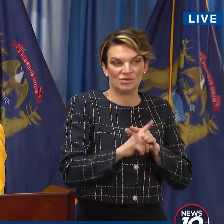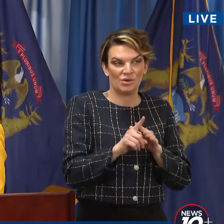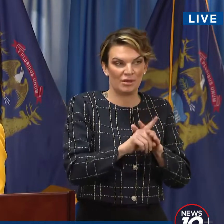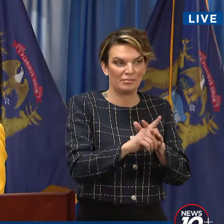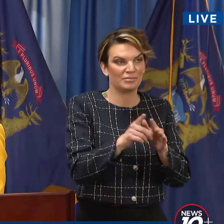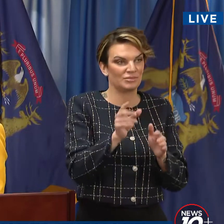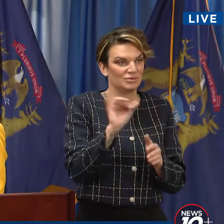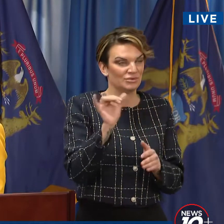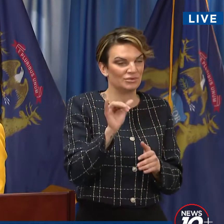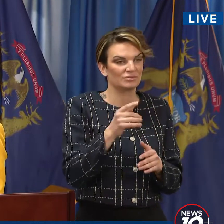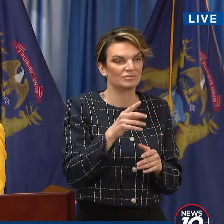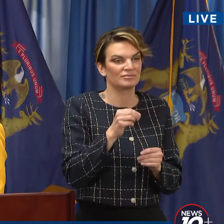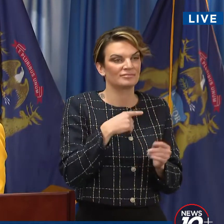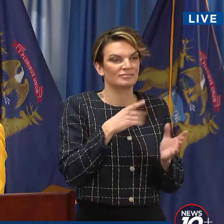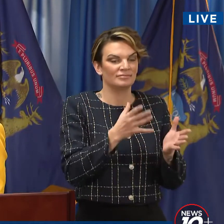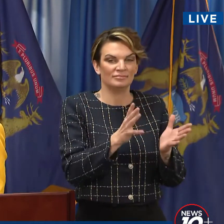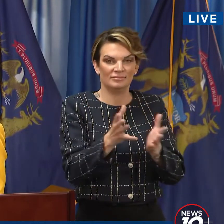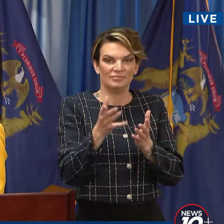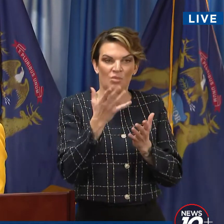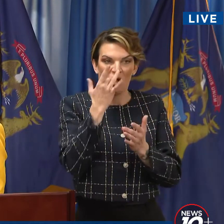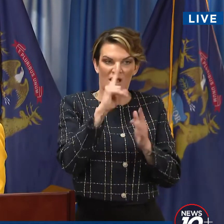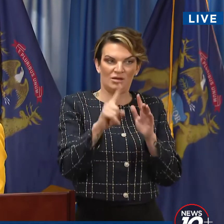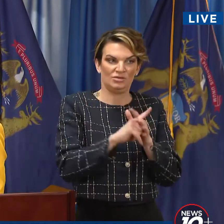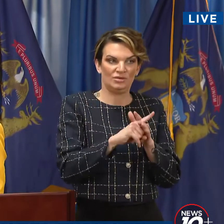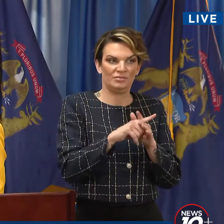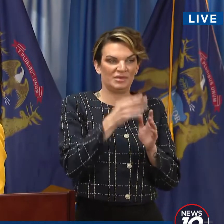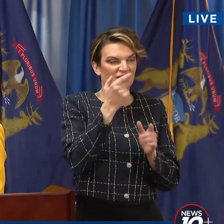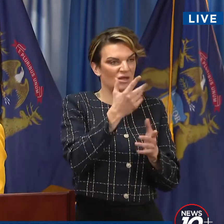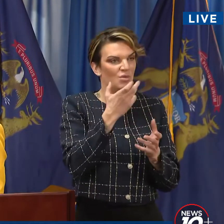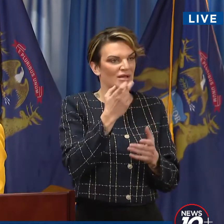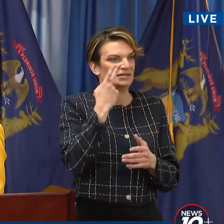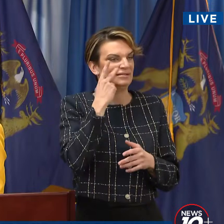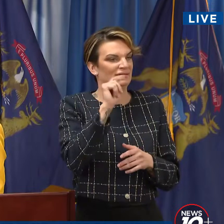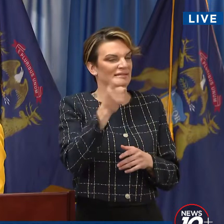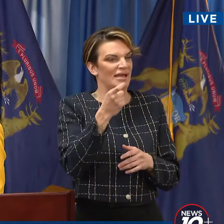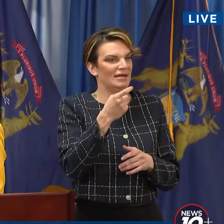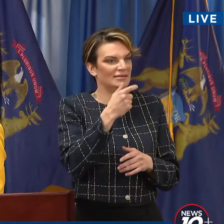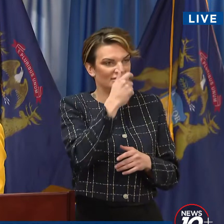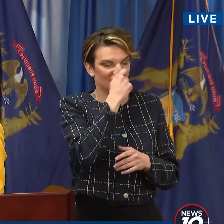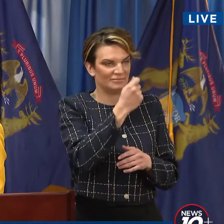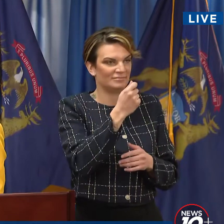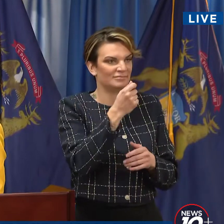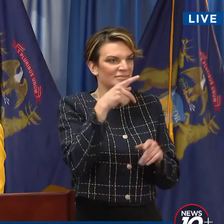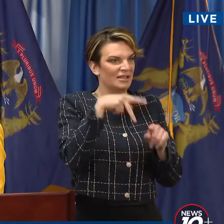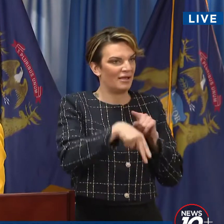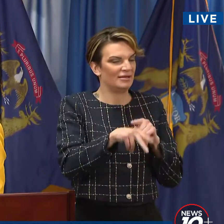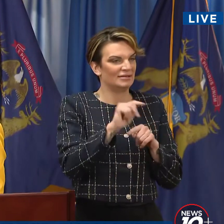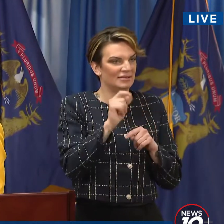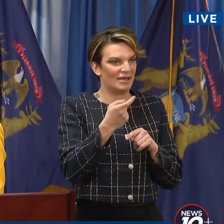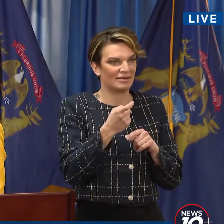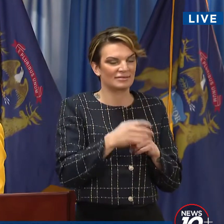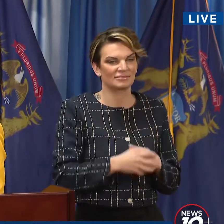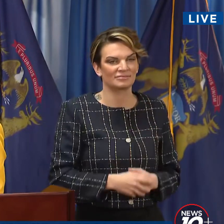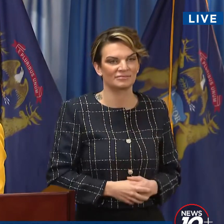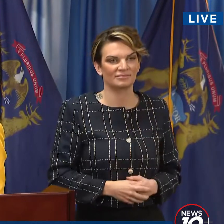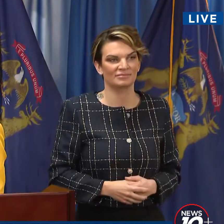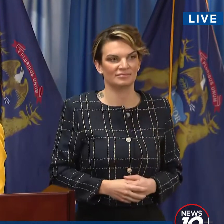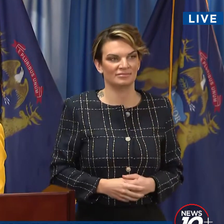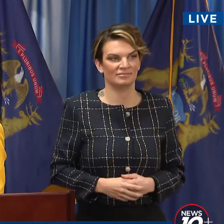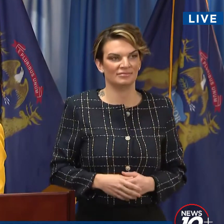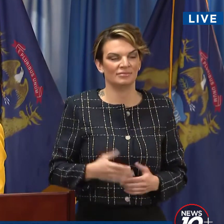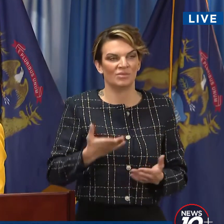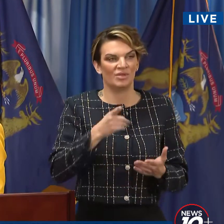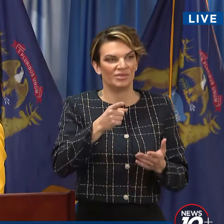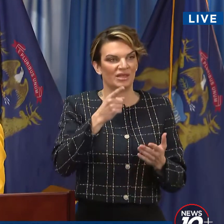talk to people about how they were showing up because they wanted to see a tax break. They wanted to see cuts to what they saw